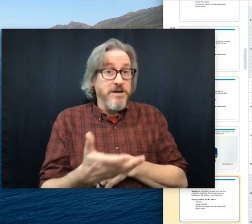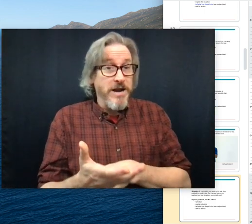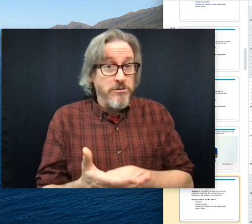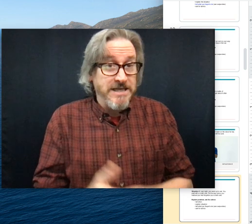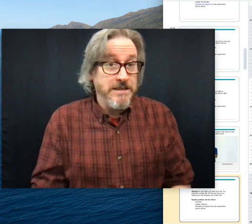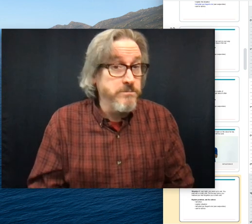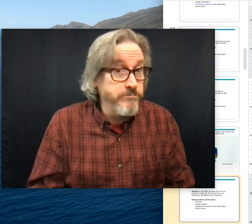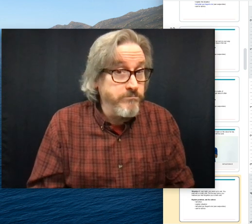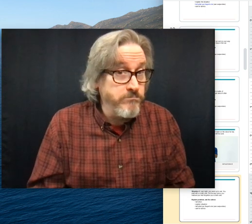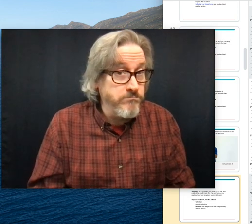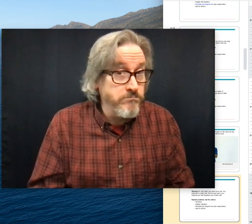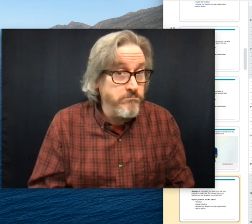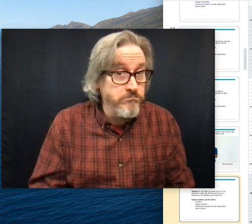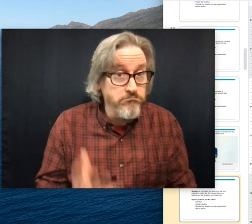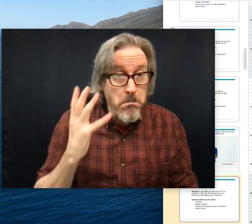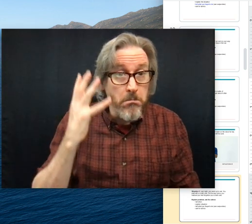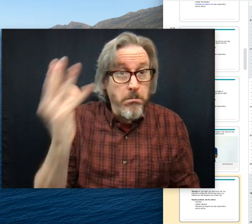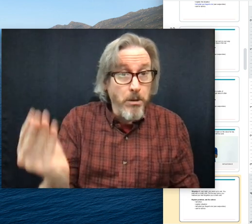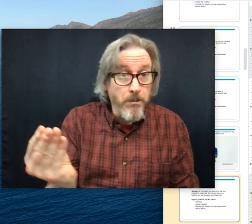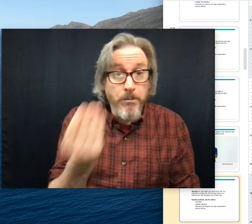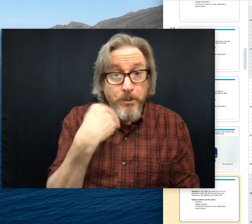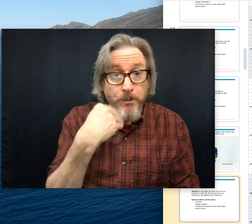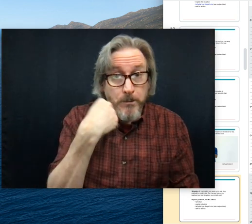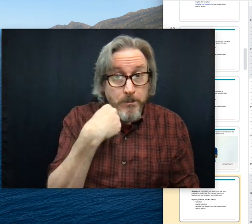Hadi Sign went out to eat.